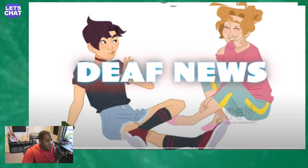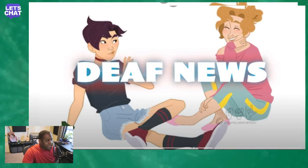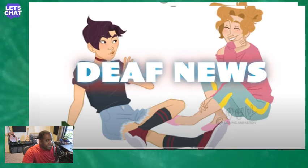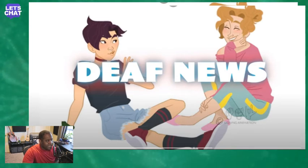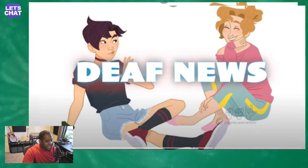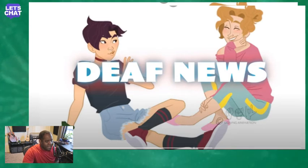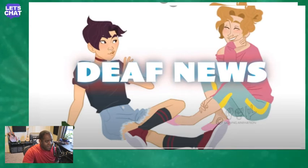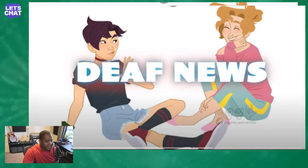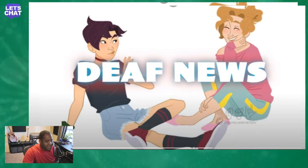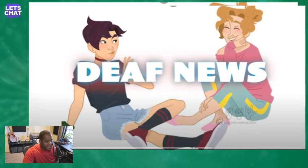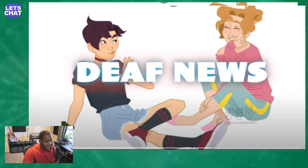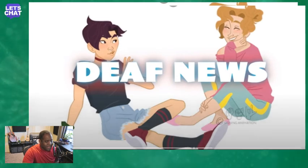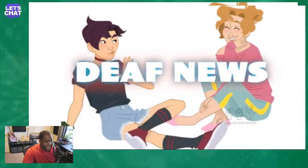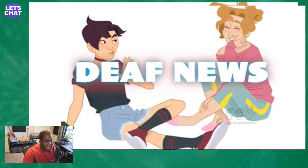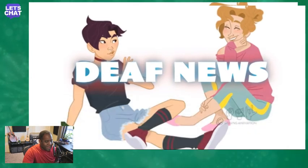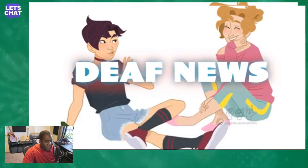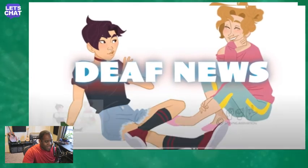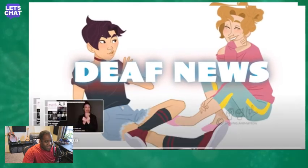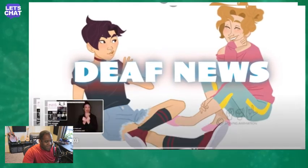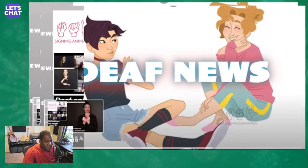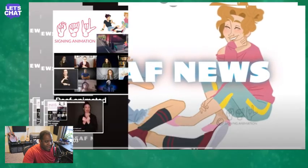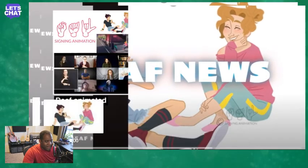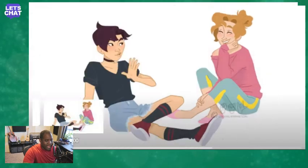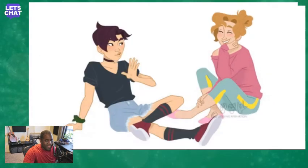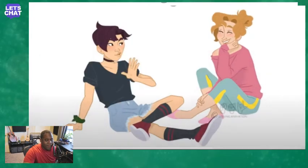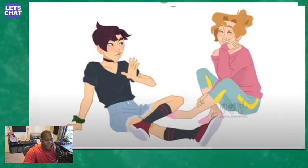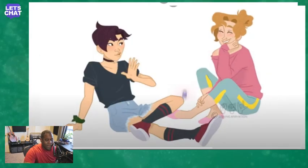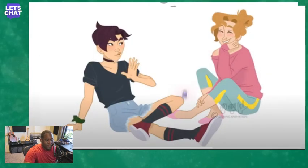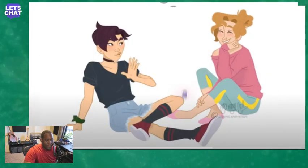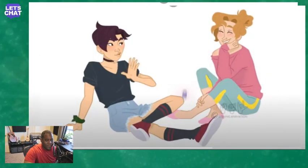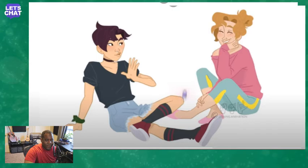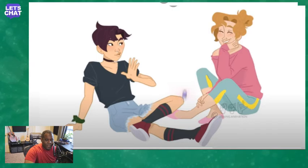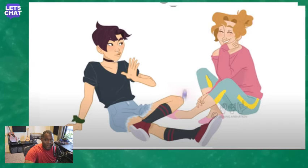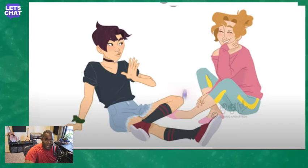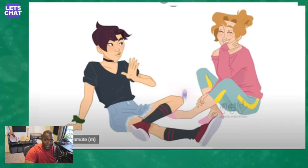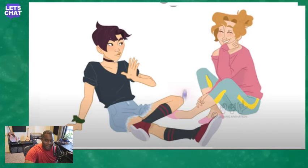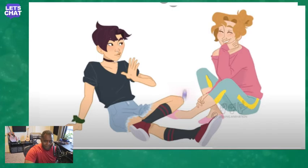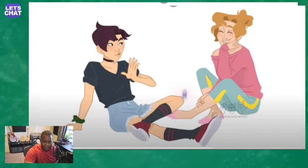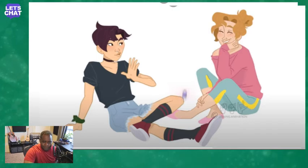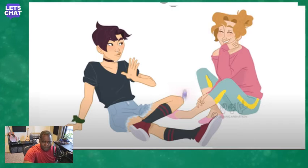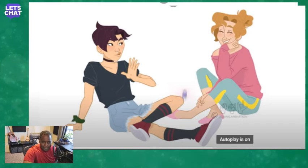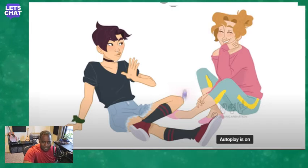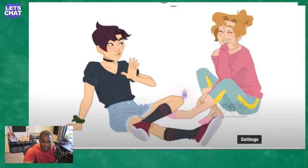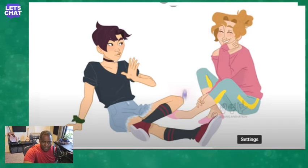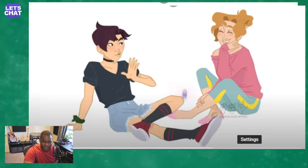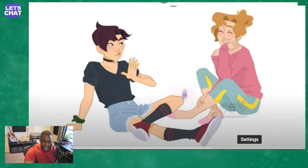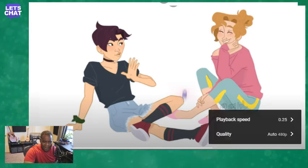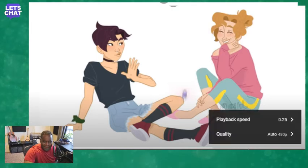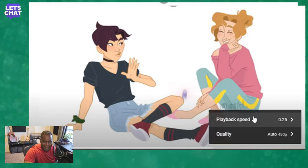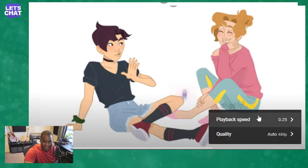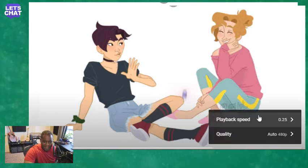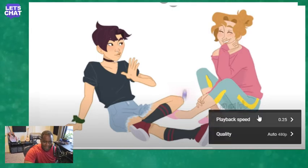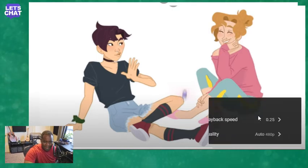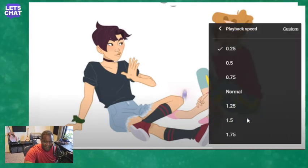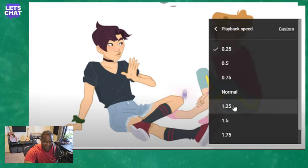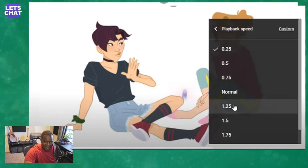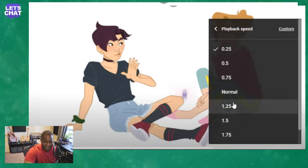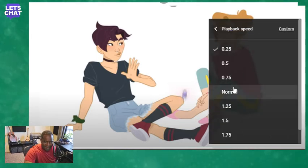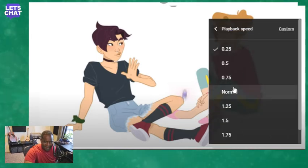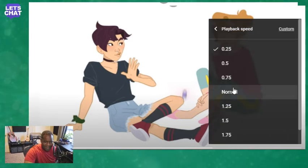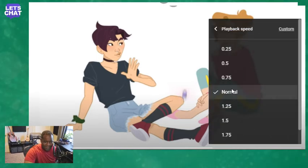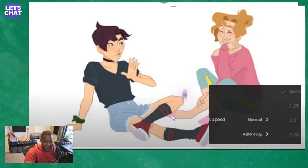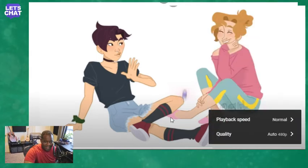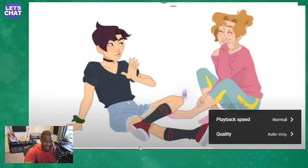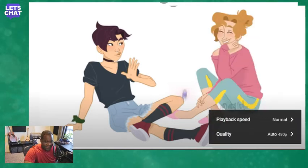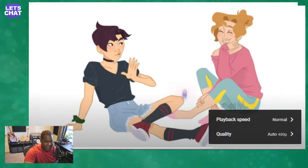So let's look at what's going on. I think what I want to do is just show this quick video, show how the different styles of